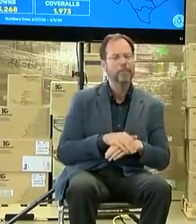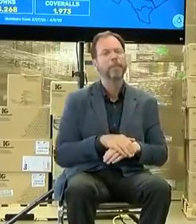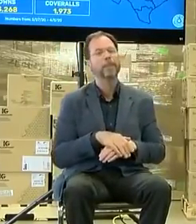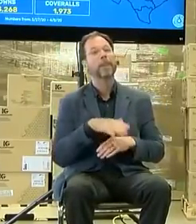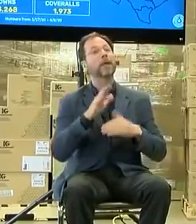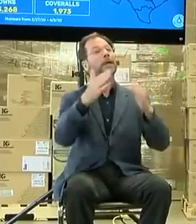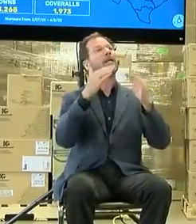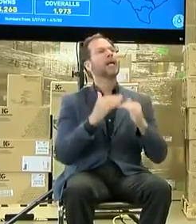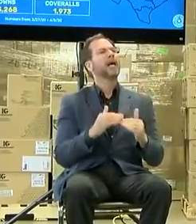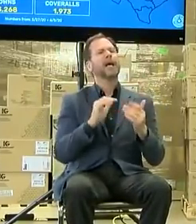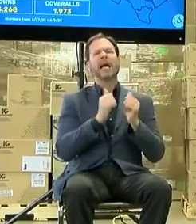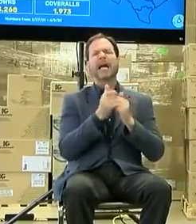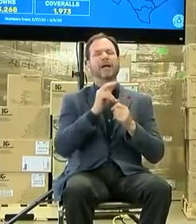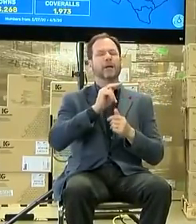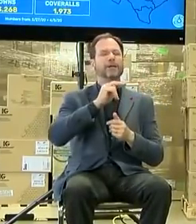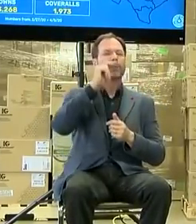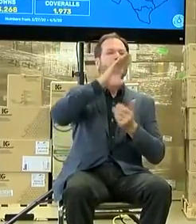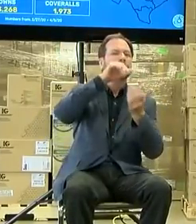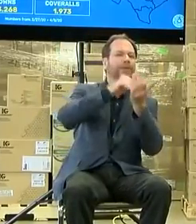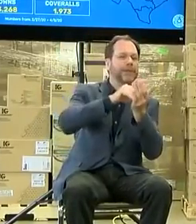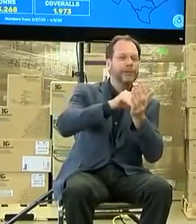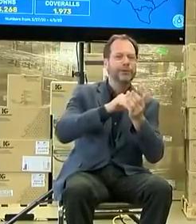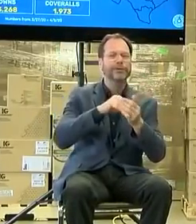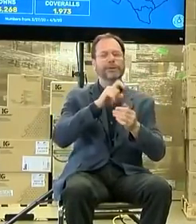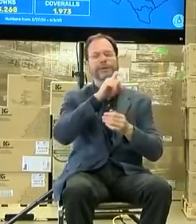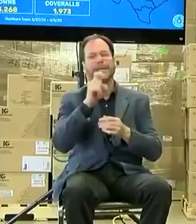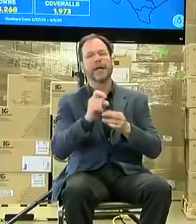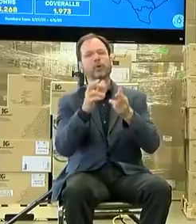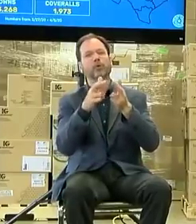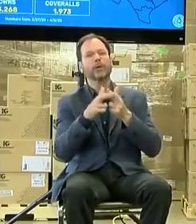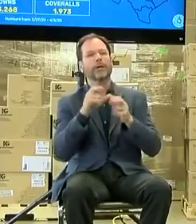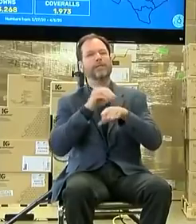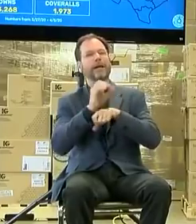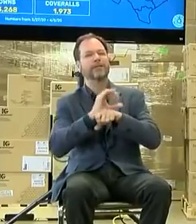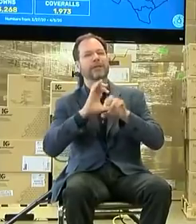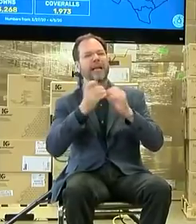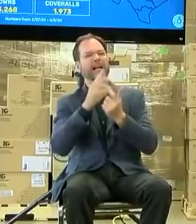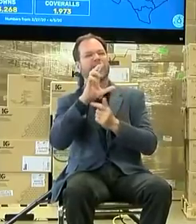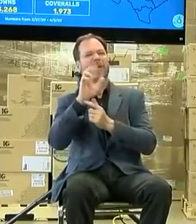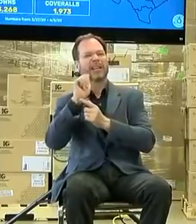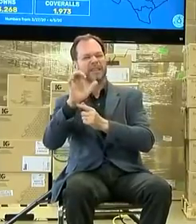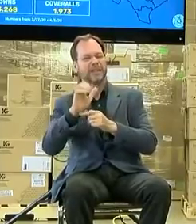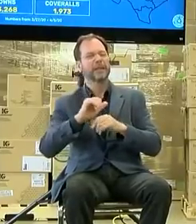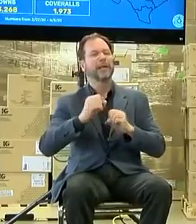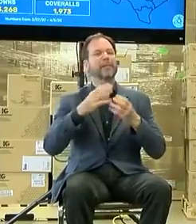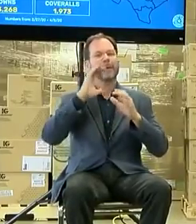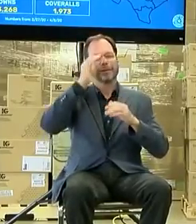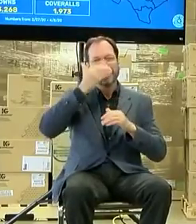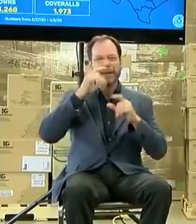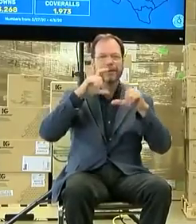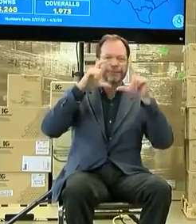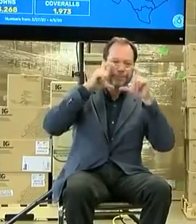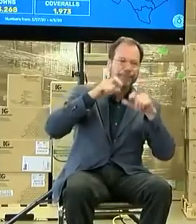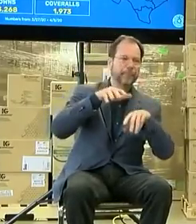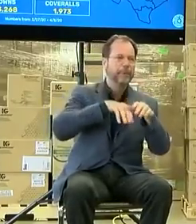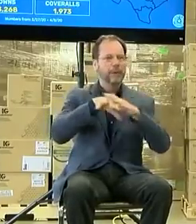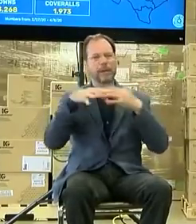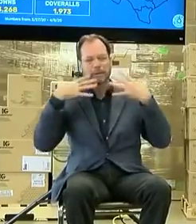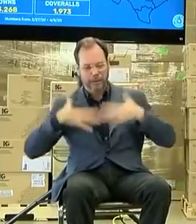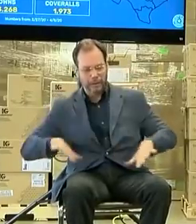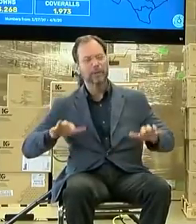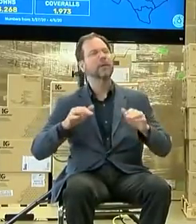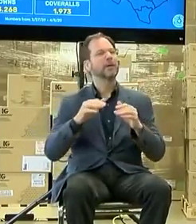we're supplying. So you'll see the North Central Texas Regional Advisory Council, the amount of masks, face shields, gloves, gowns, and coveralls that from